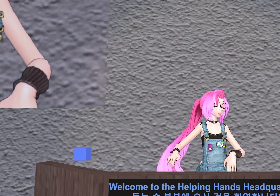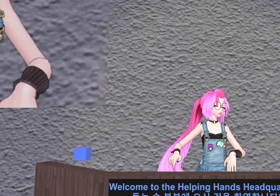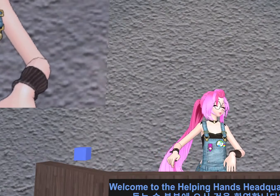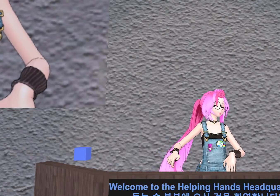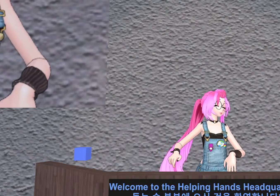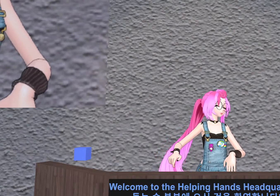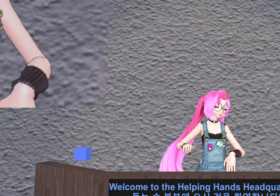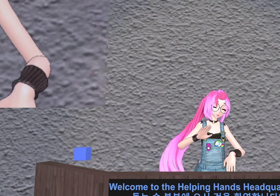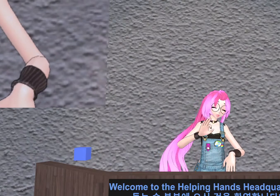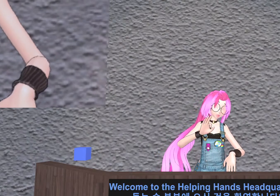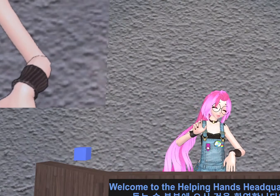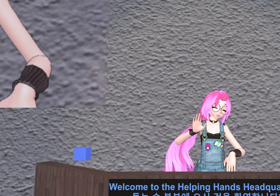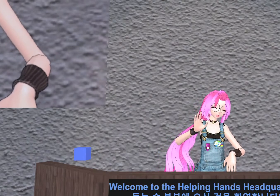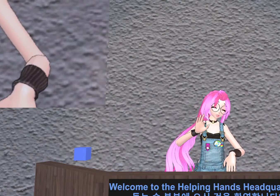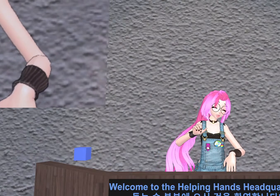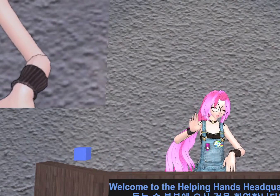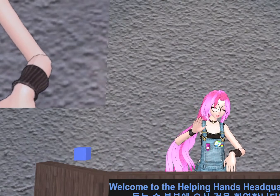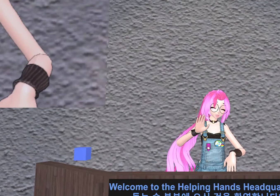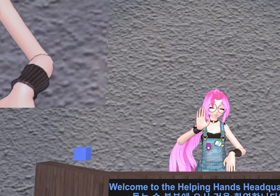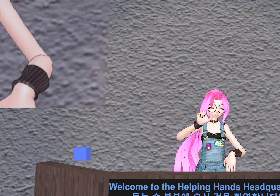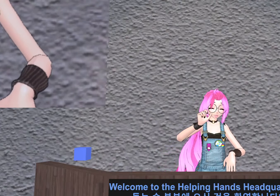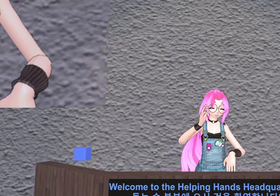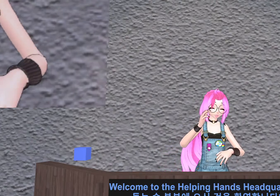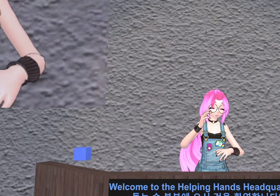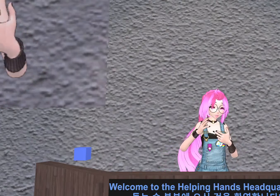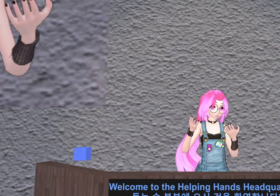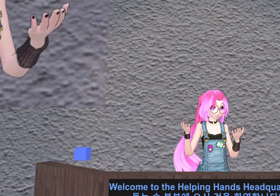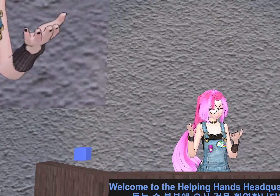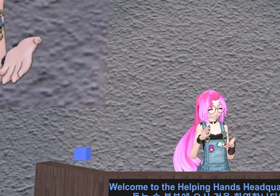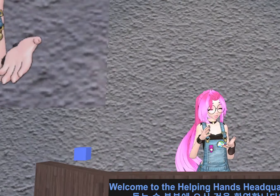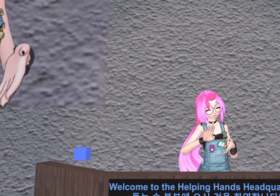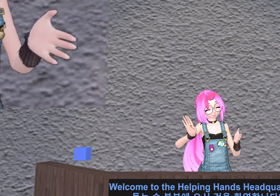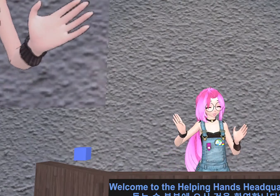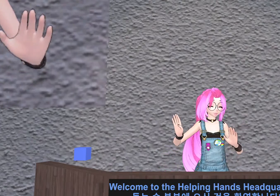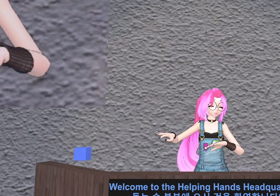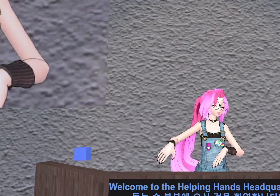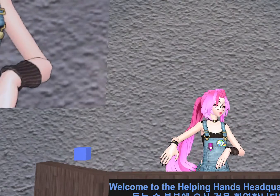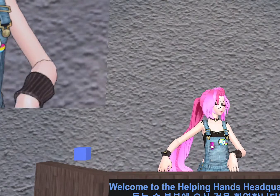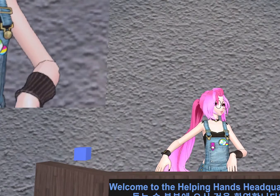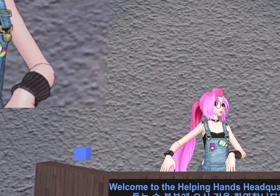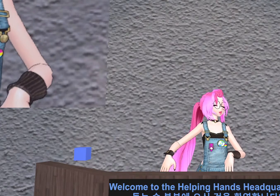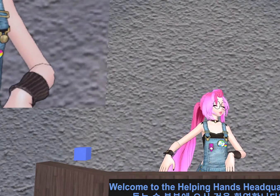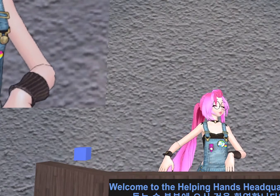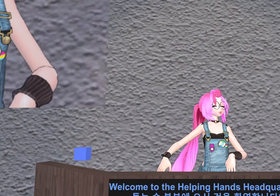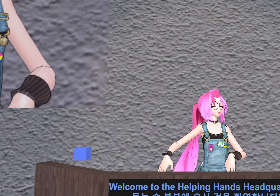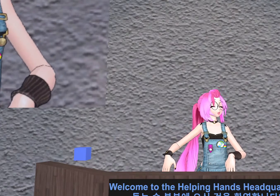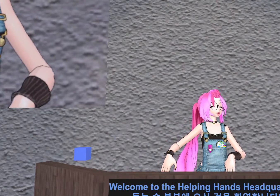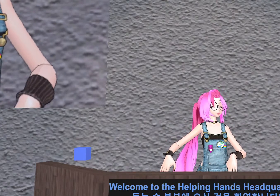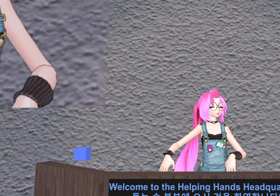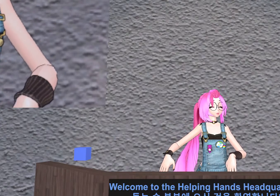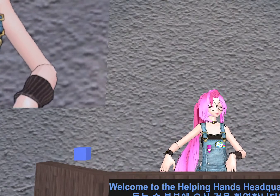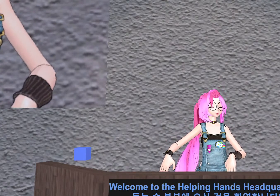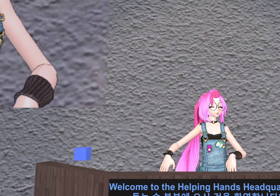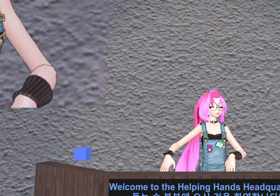It's fast, yeah. Yep, you just fingerspell it. Same with ace. It'd be nice if there was a sign for that.